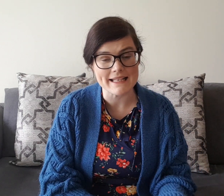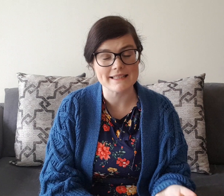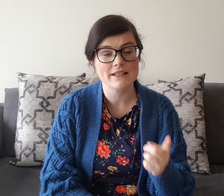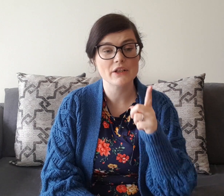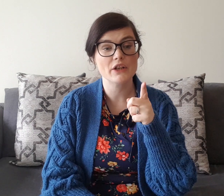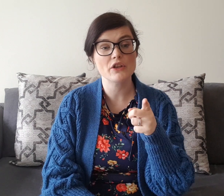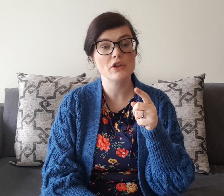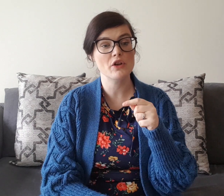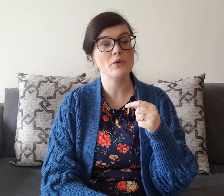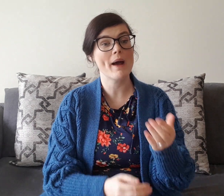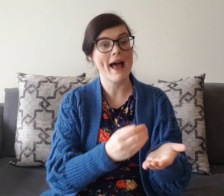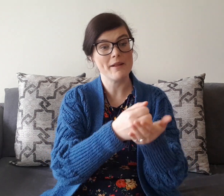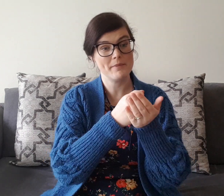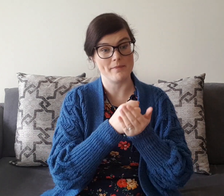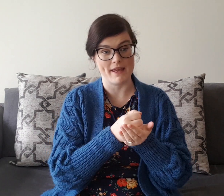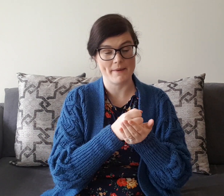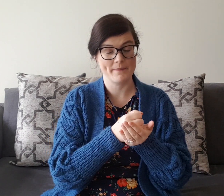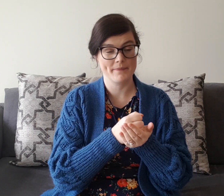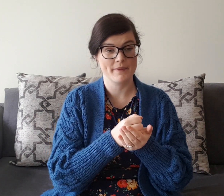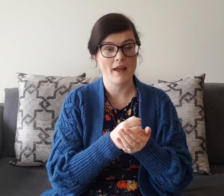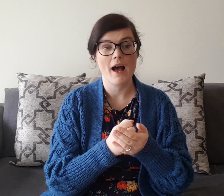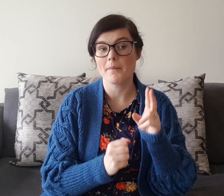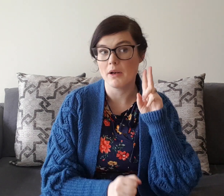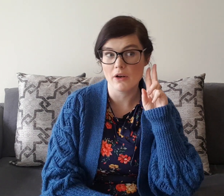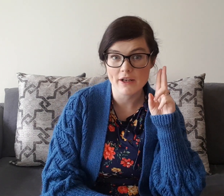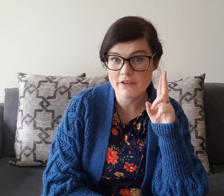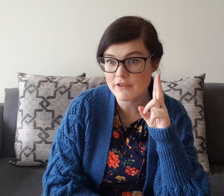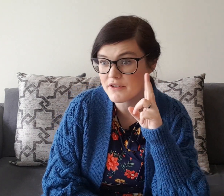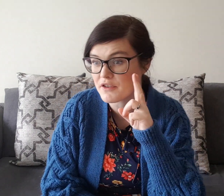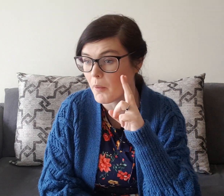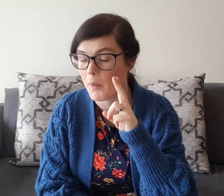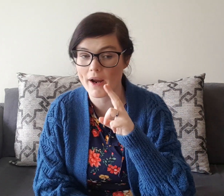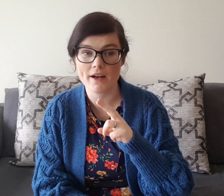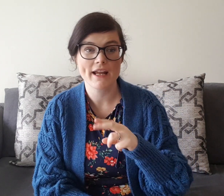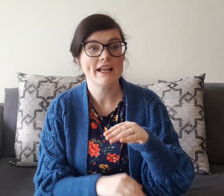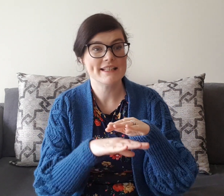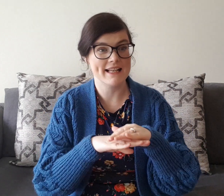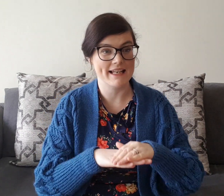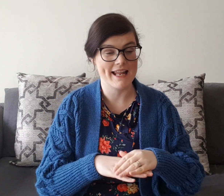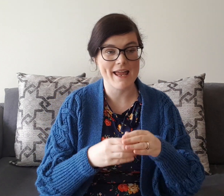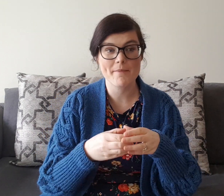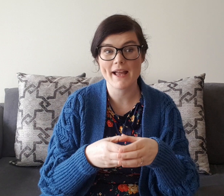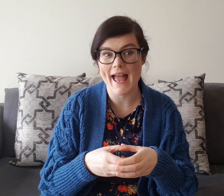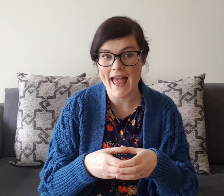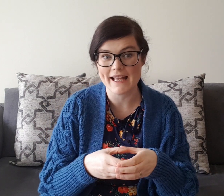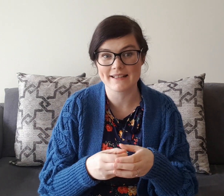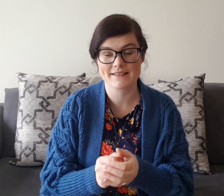"Please, can you help me? I'm looking for somewhere to lay my eggs."